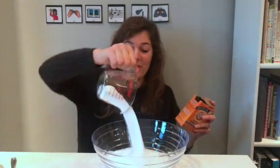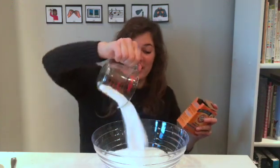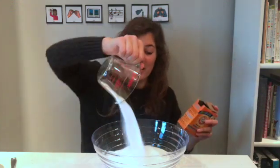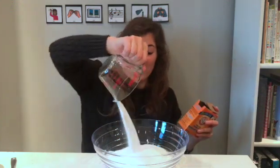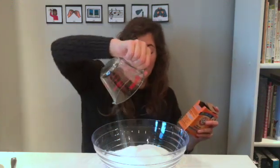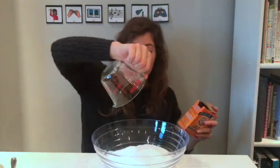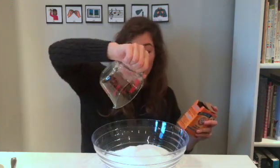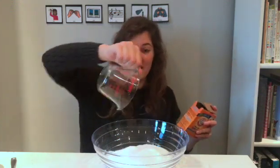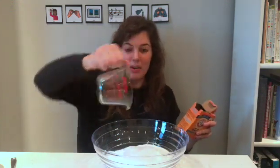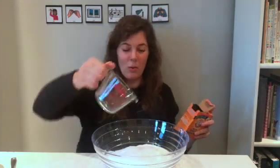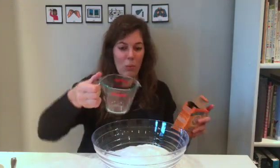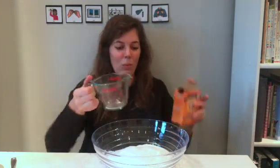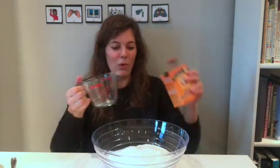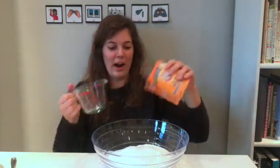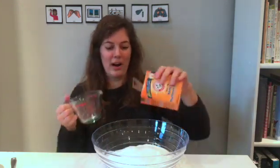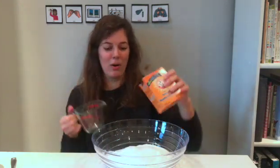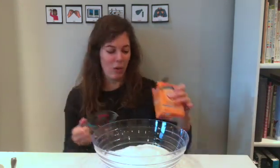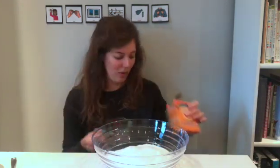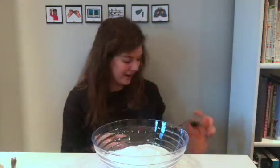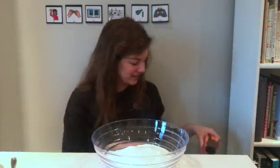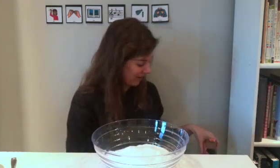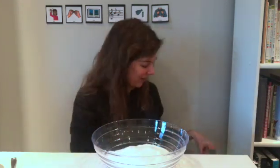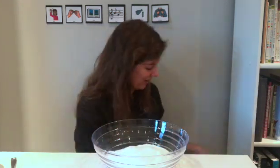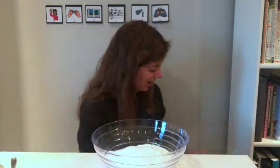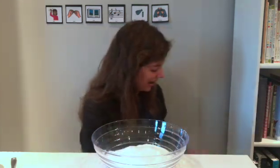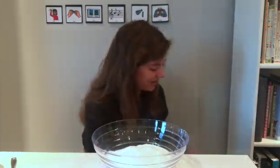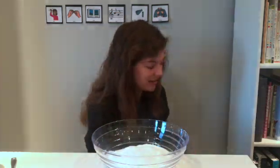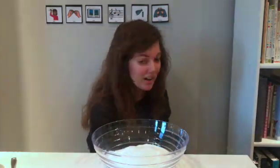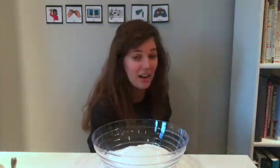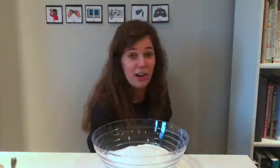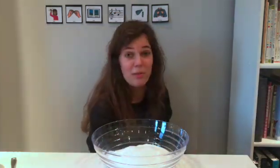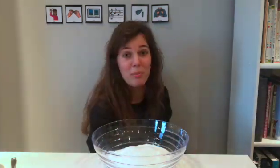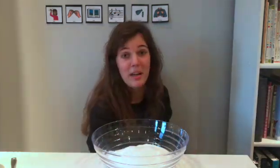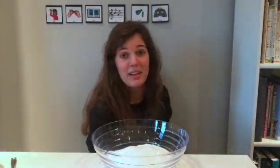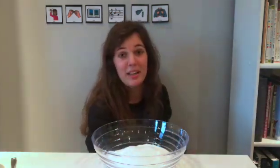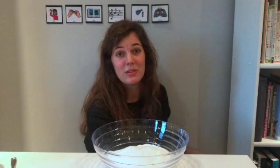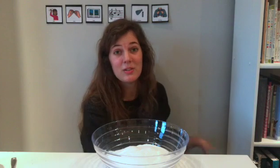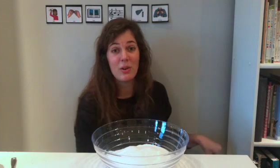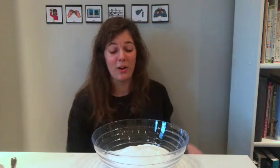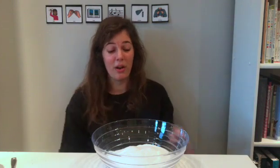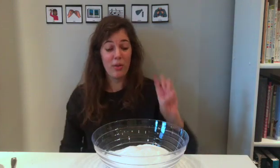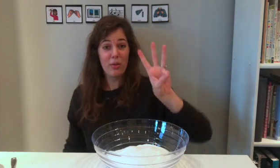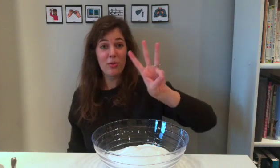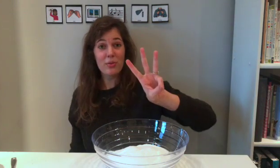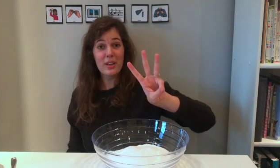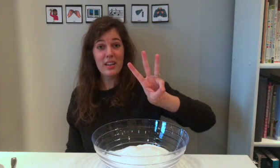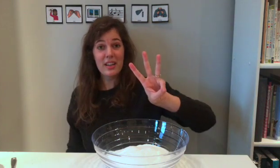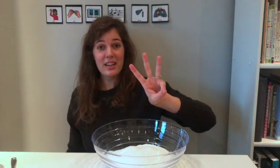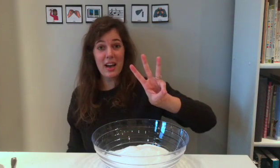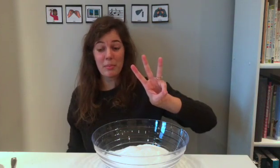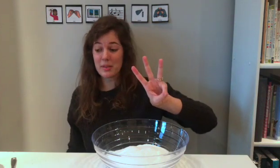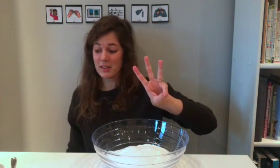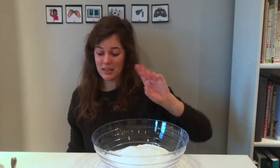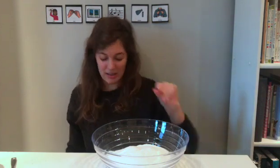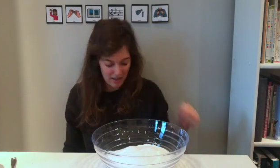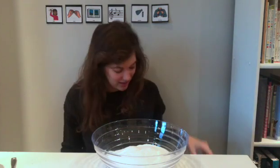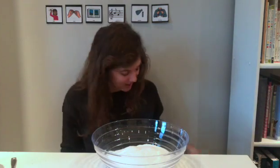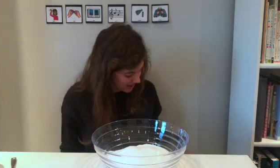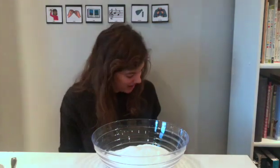three. Wow, that's a lot of baking soda. Three cups.